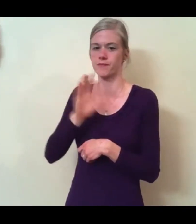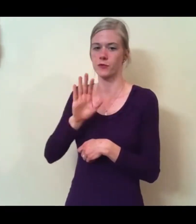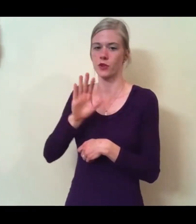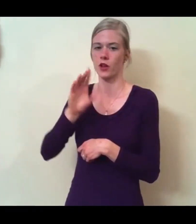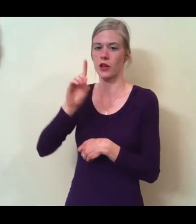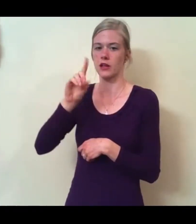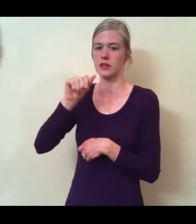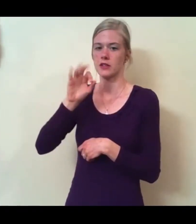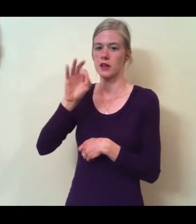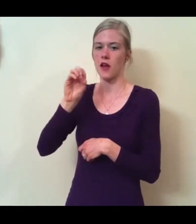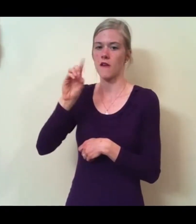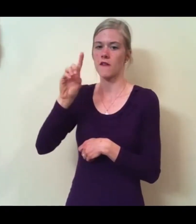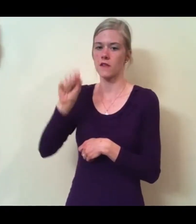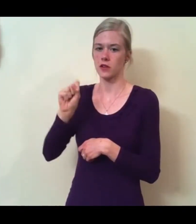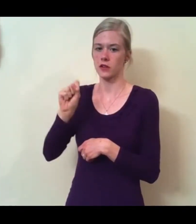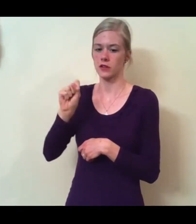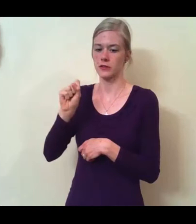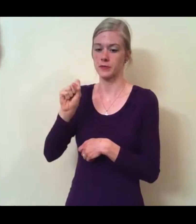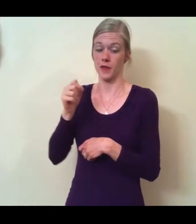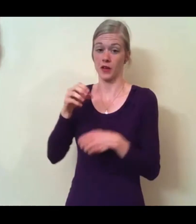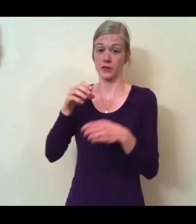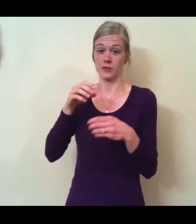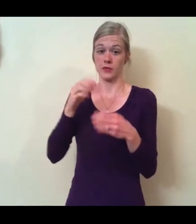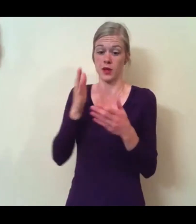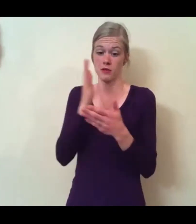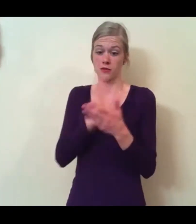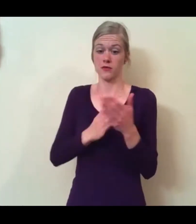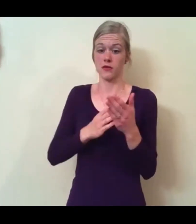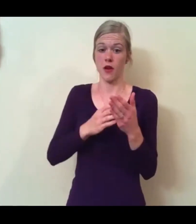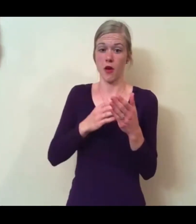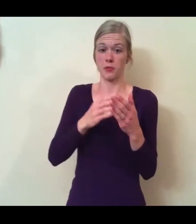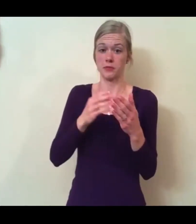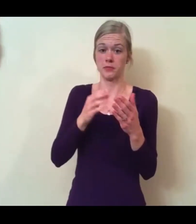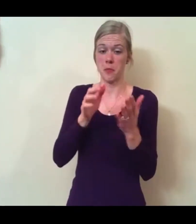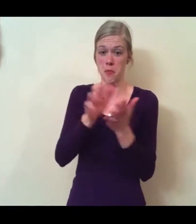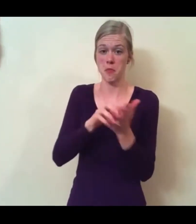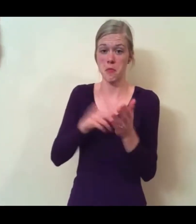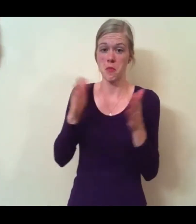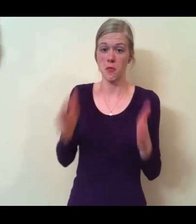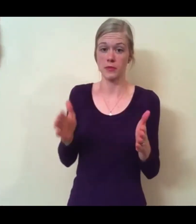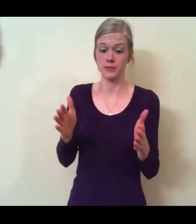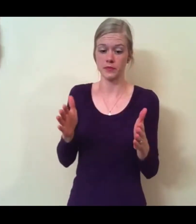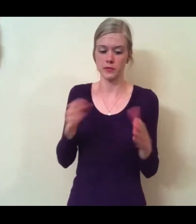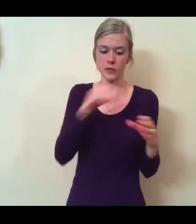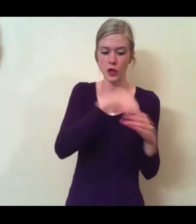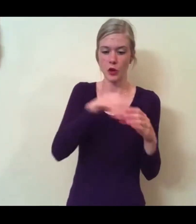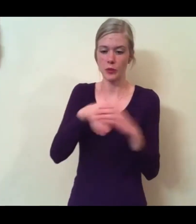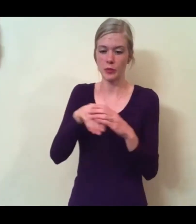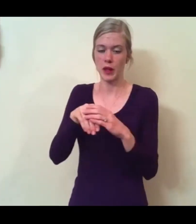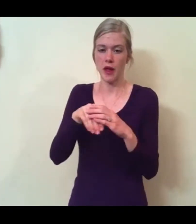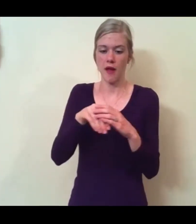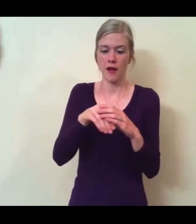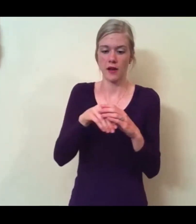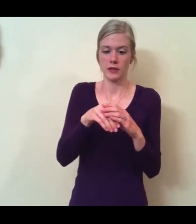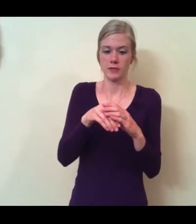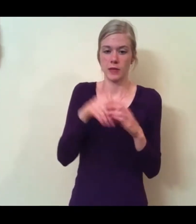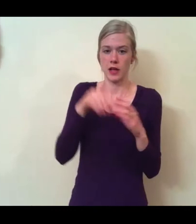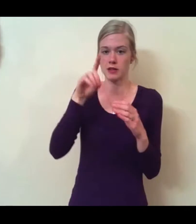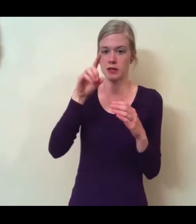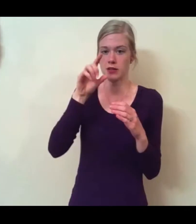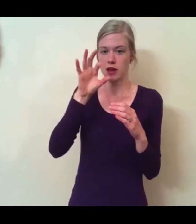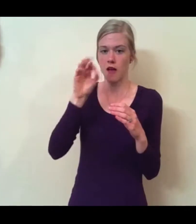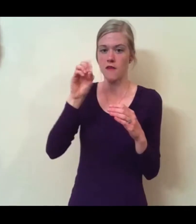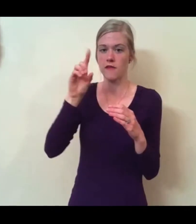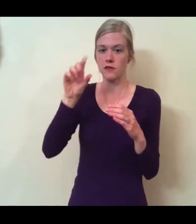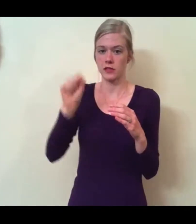away. Now, planting time for bulbs is in the fall to get ready for spring blooming.